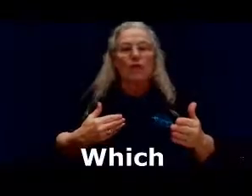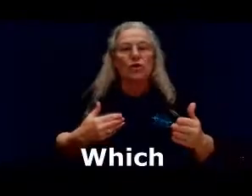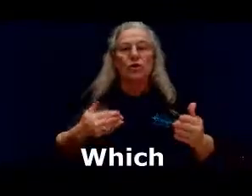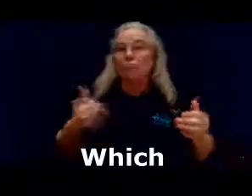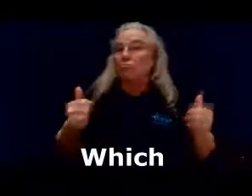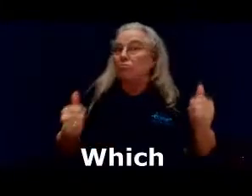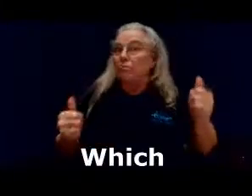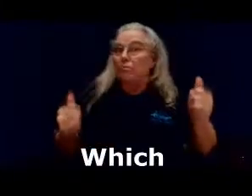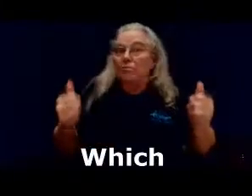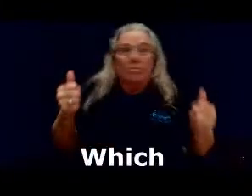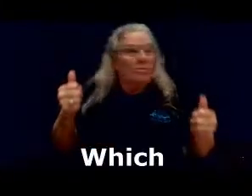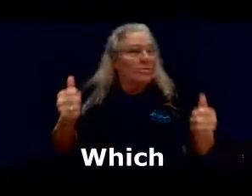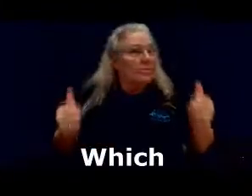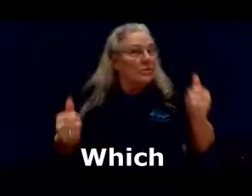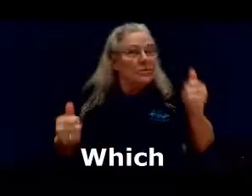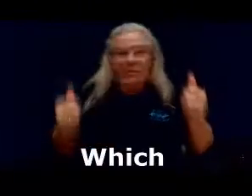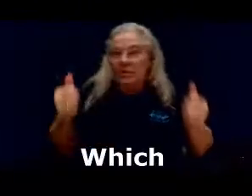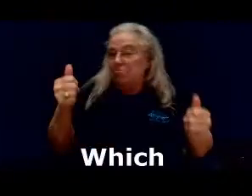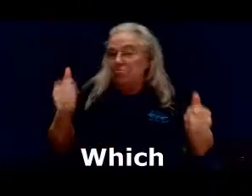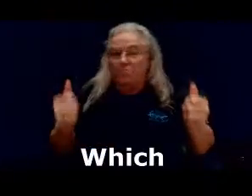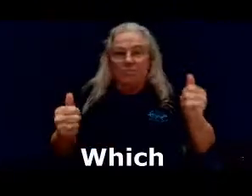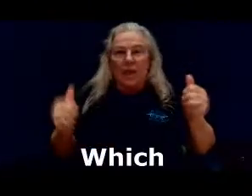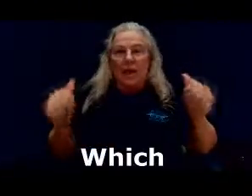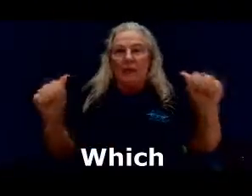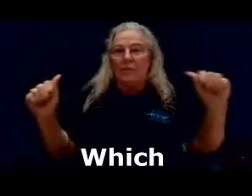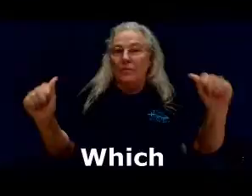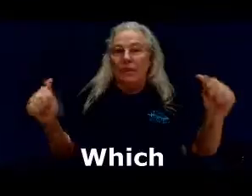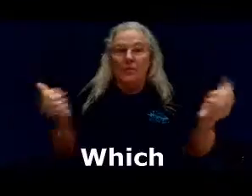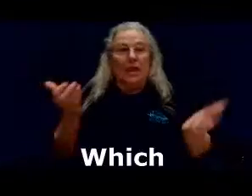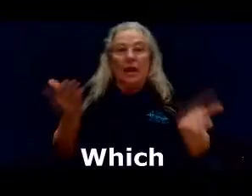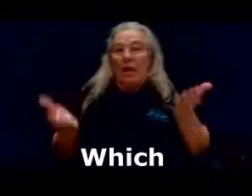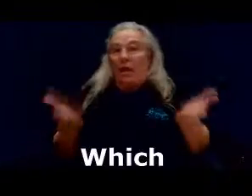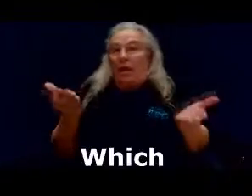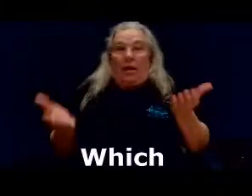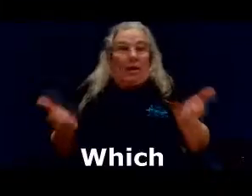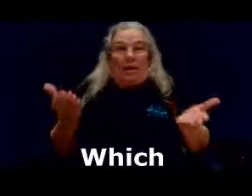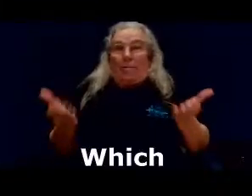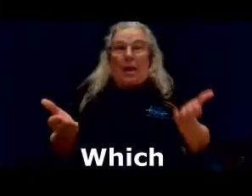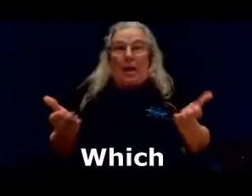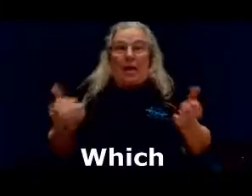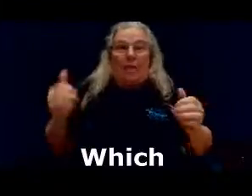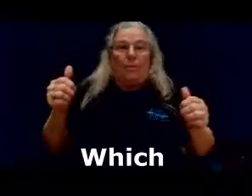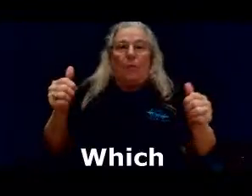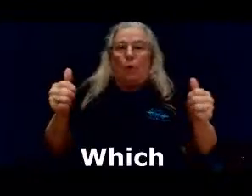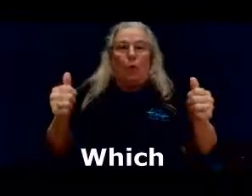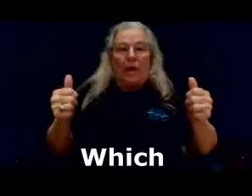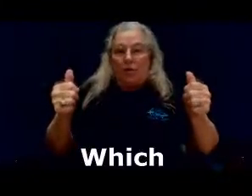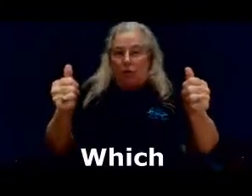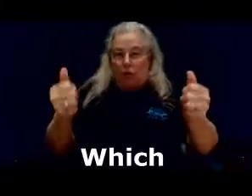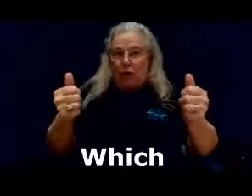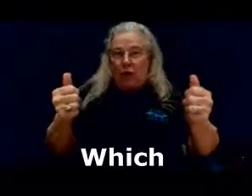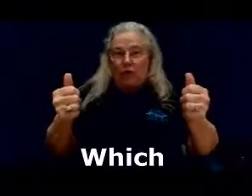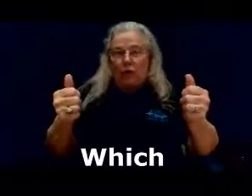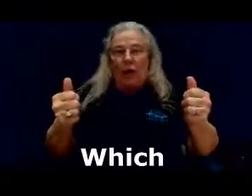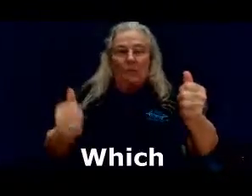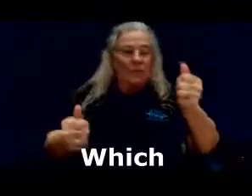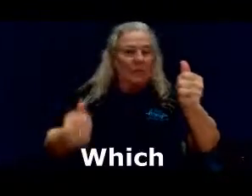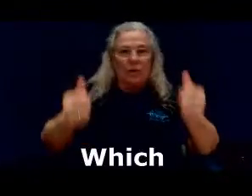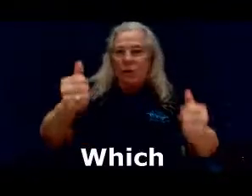Which, just, it's like may, but which, you have 2 objects.